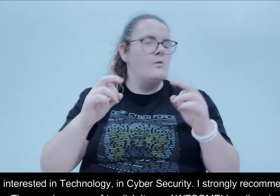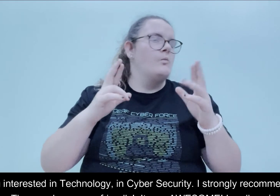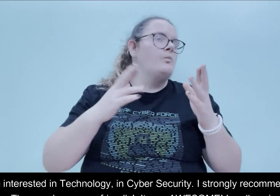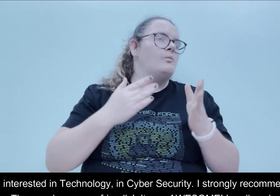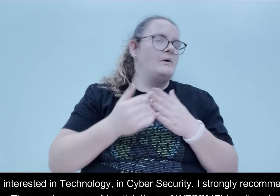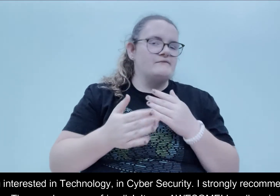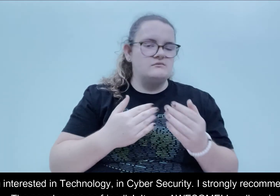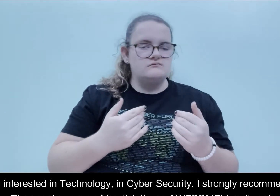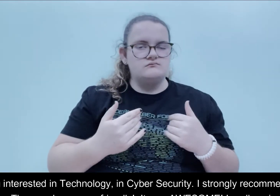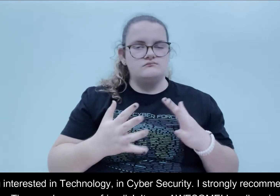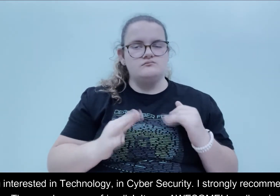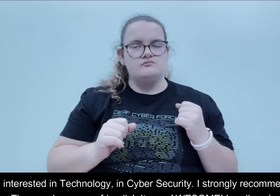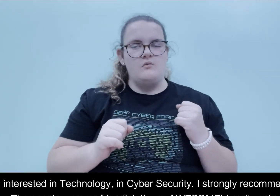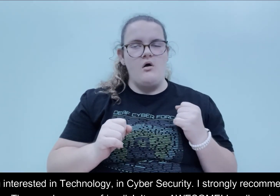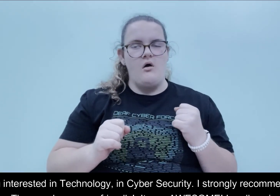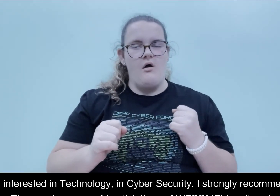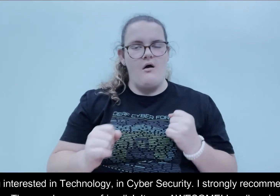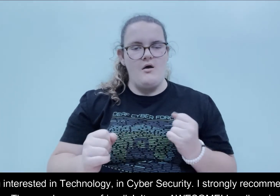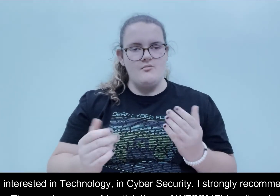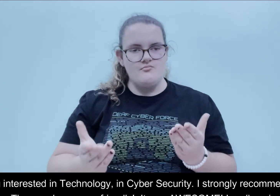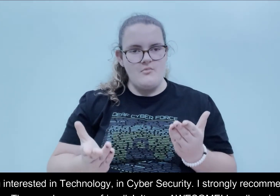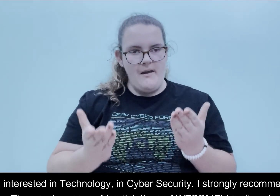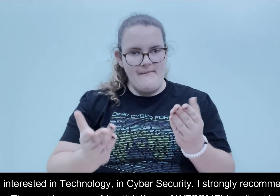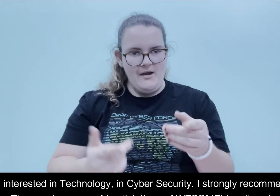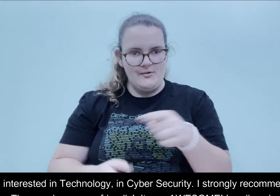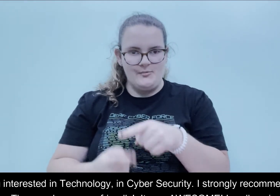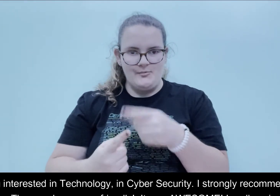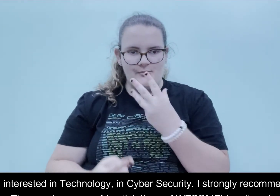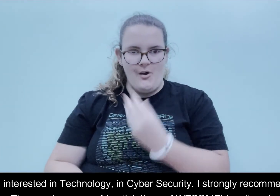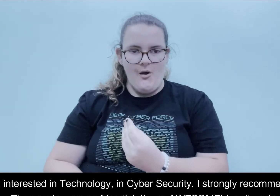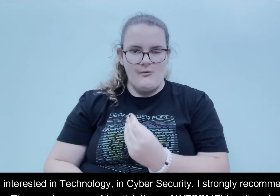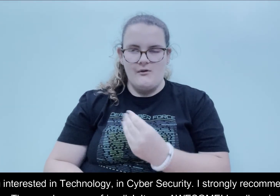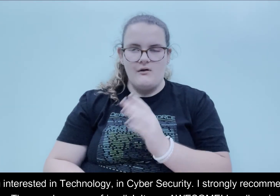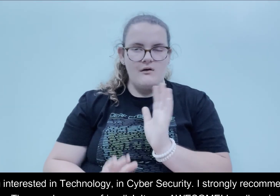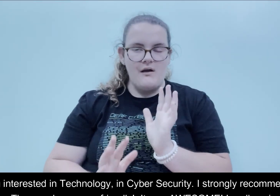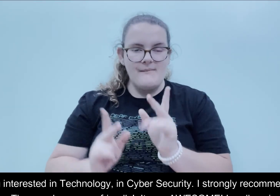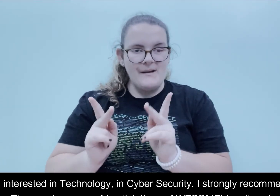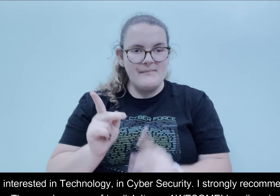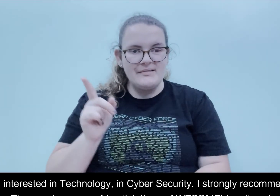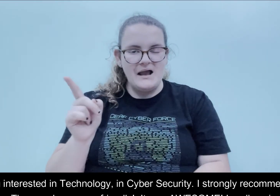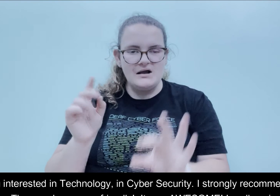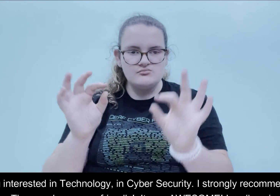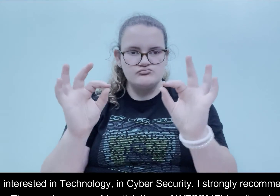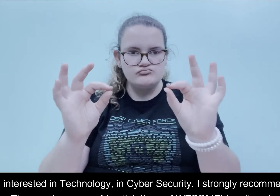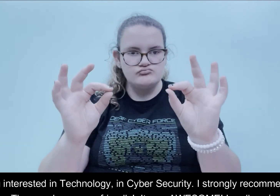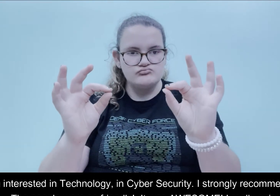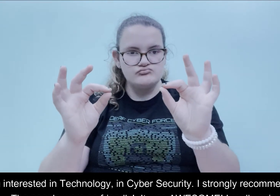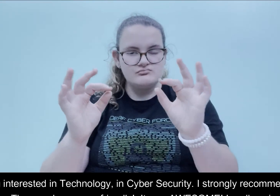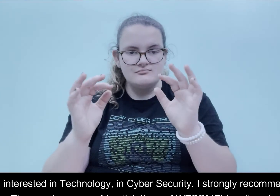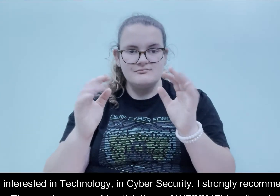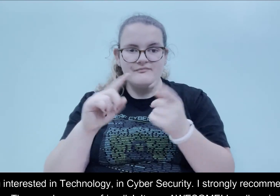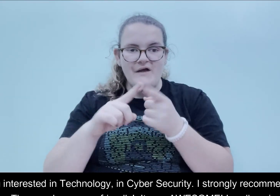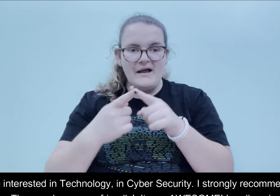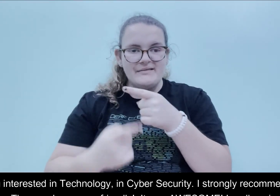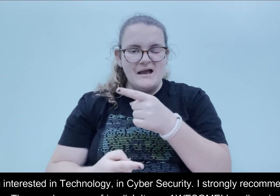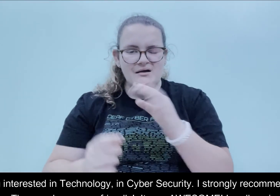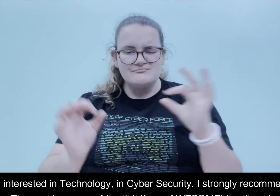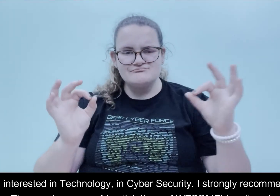are interested in technology, cybersecurity, or whatever, I strongly recommend you go. The